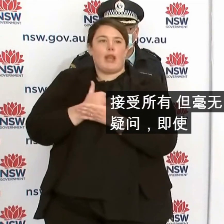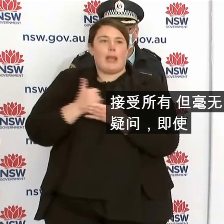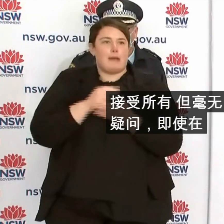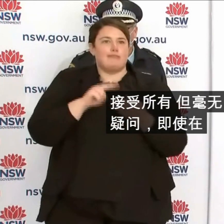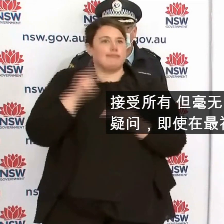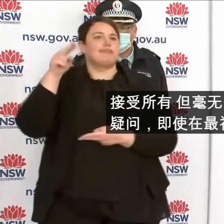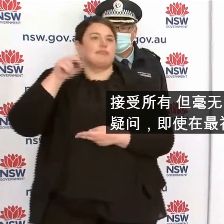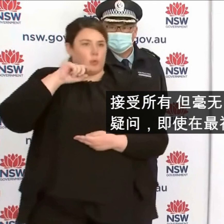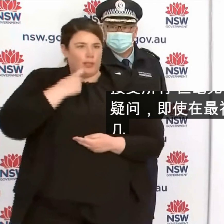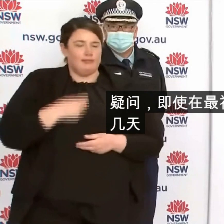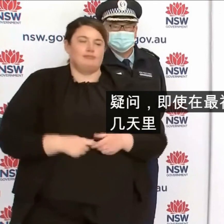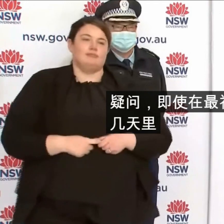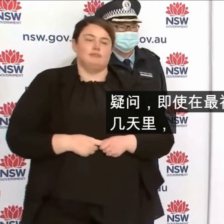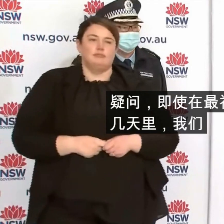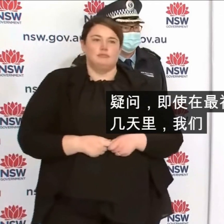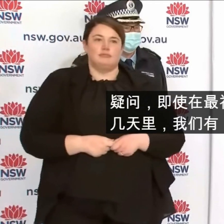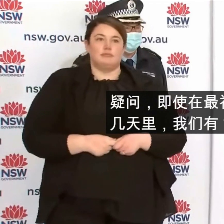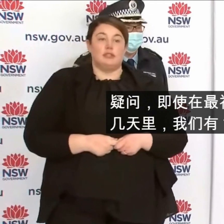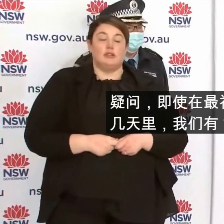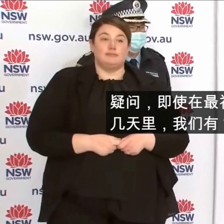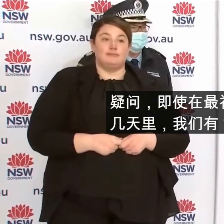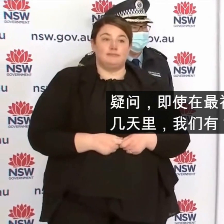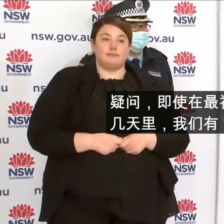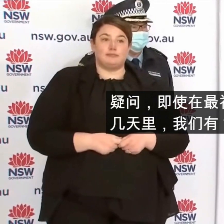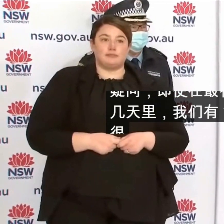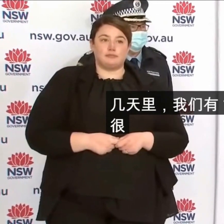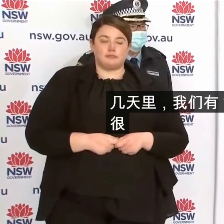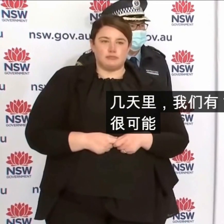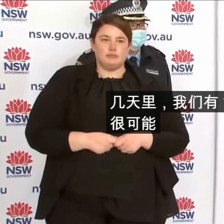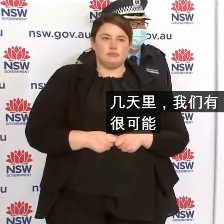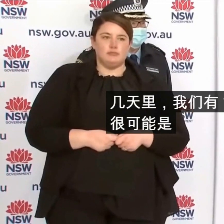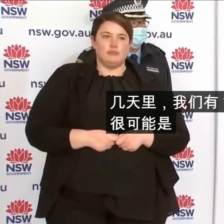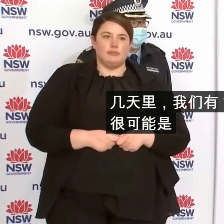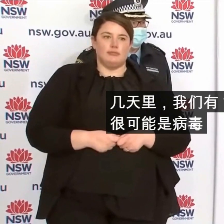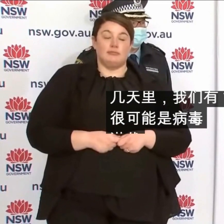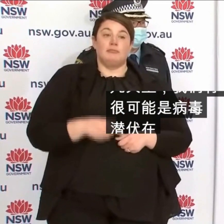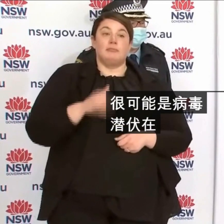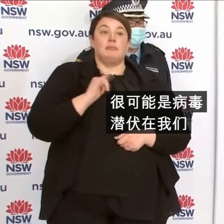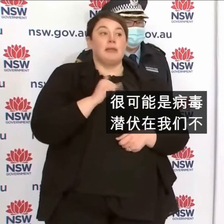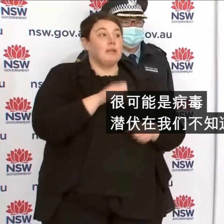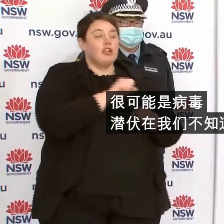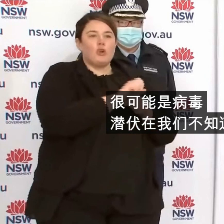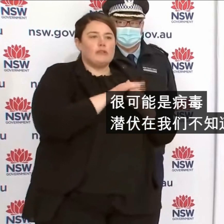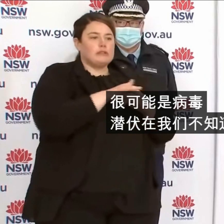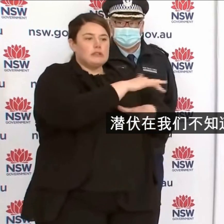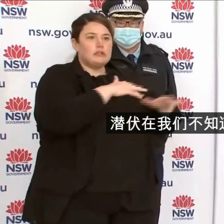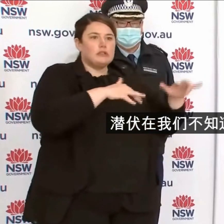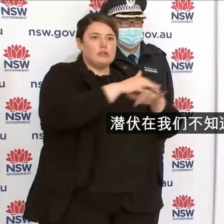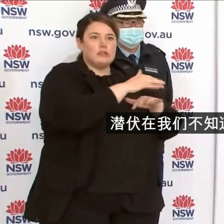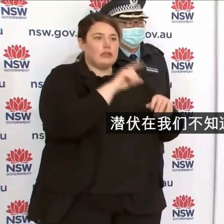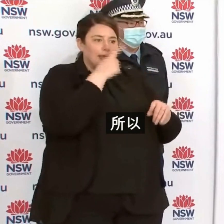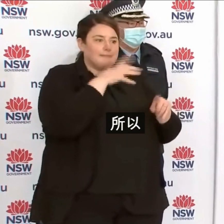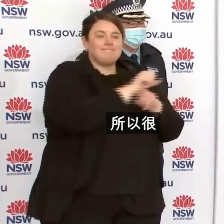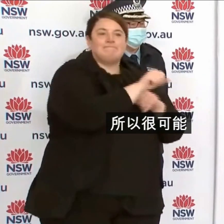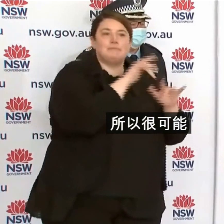doubt that even initially in the first few days when we had 11 cases, it could very well be the case that the virus was lurking in the community unbeknownst to